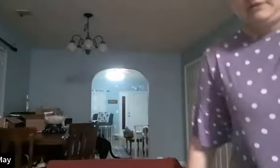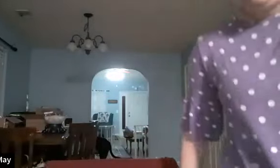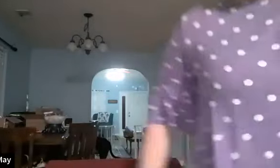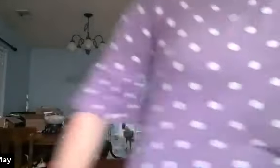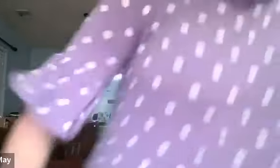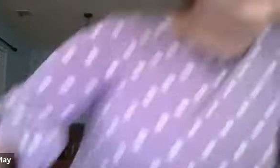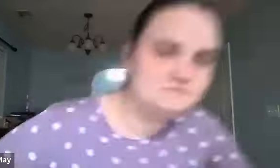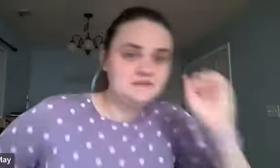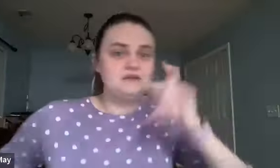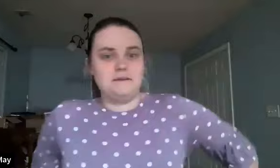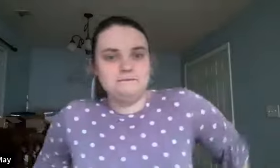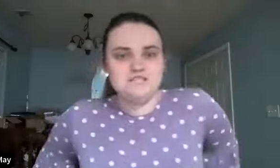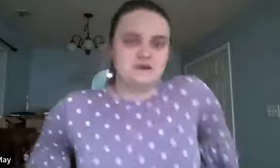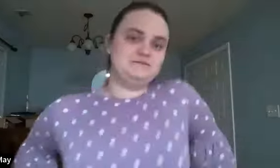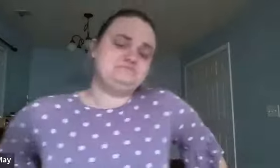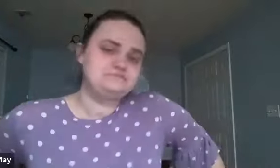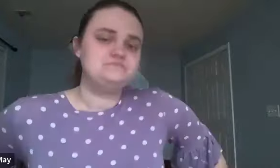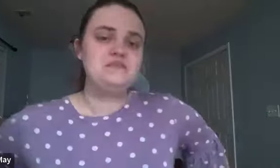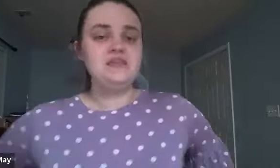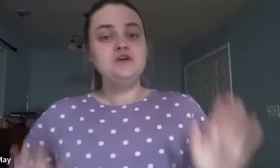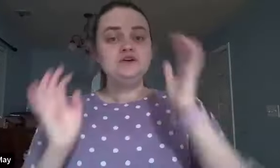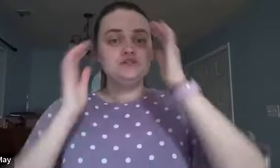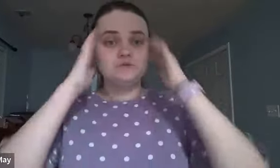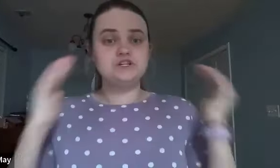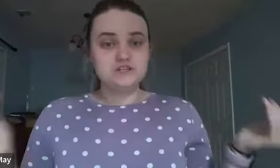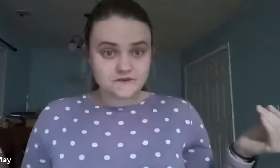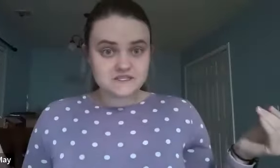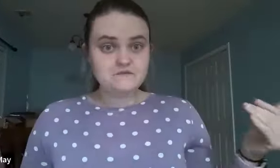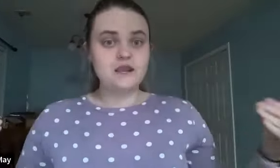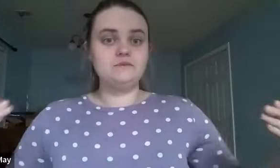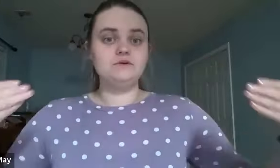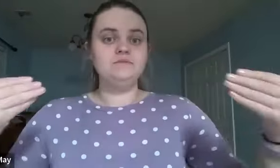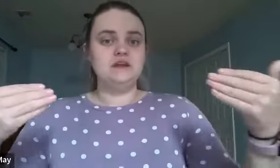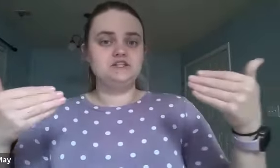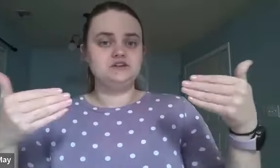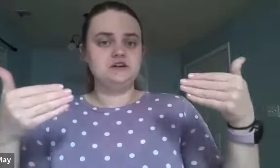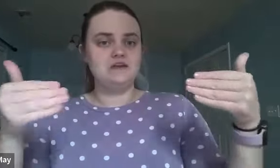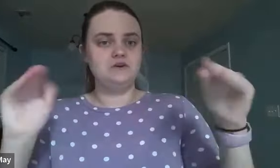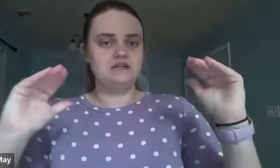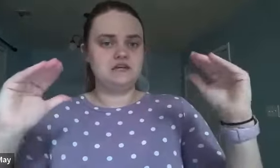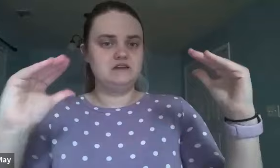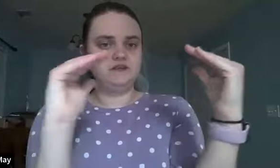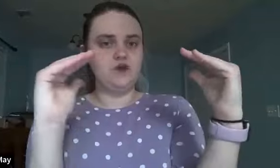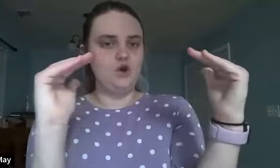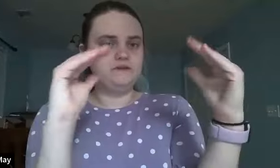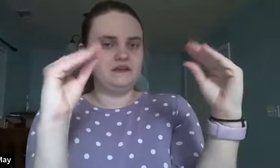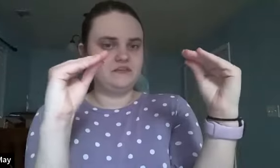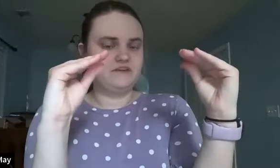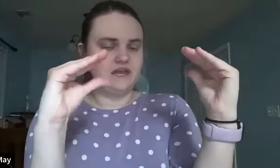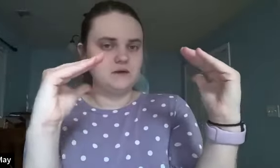Okay, there we go. All right, much better. So what you're going to do for the sign for animal is you're going to have your hands kind of like in the open, like think of hand